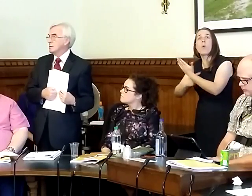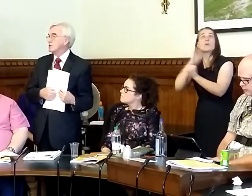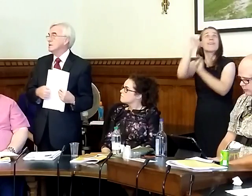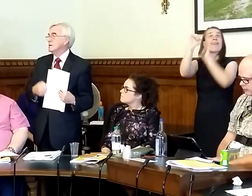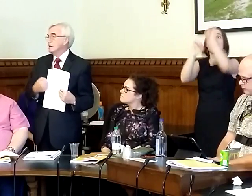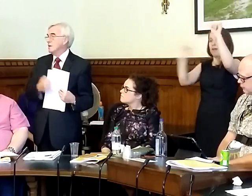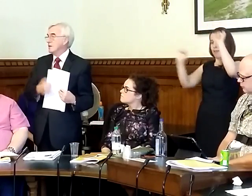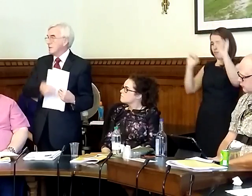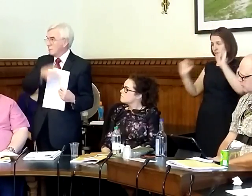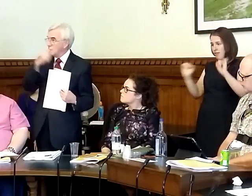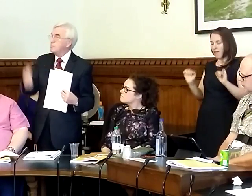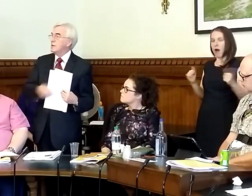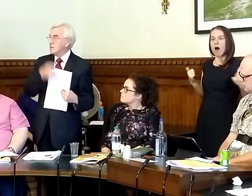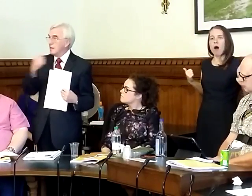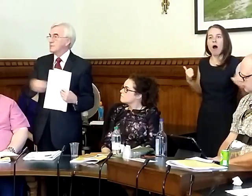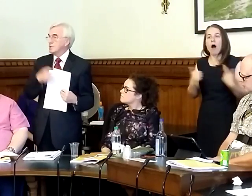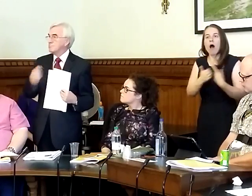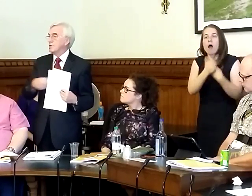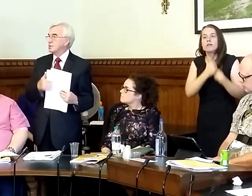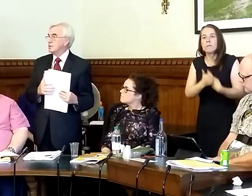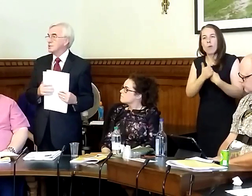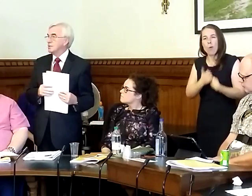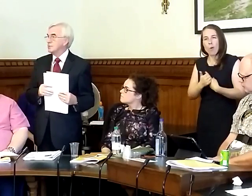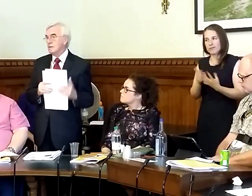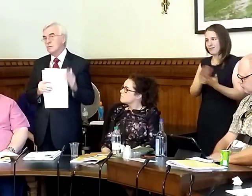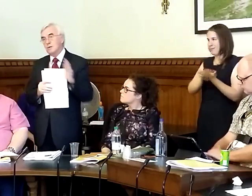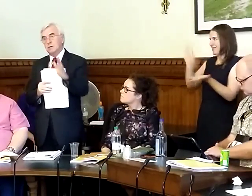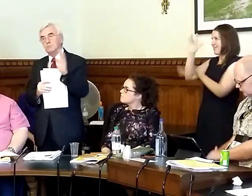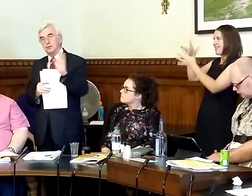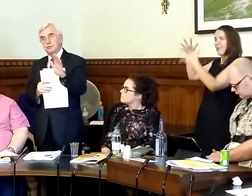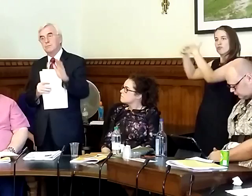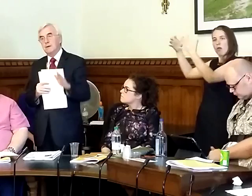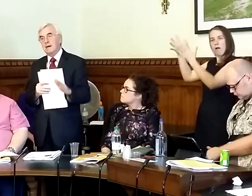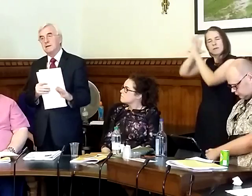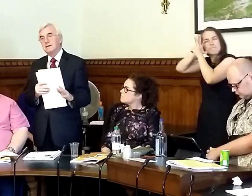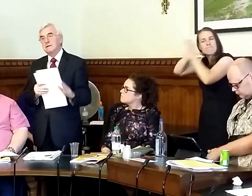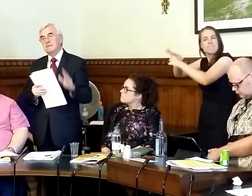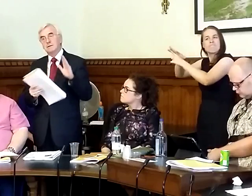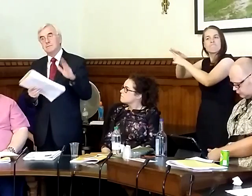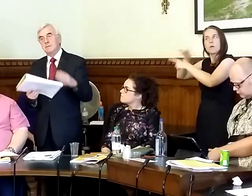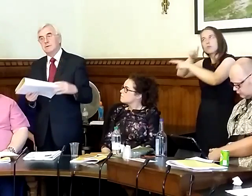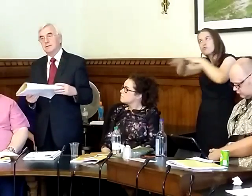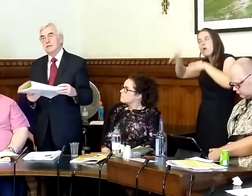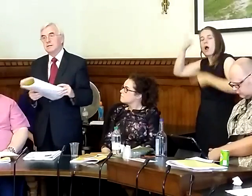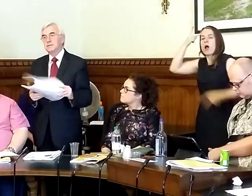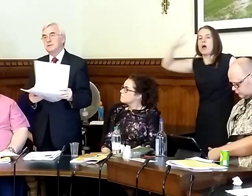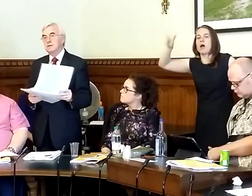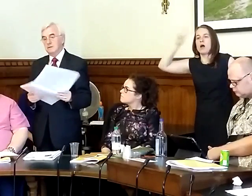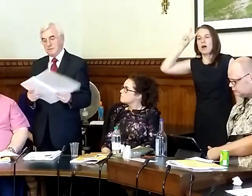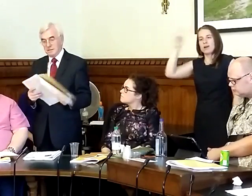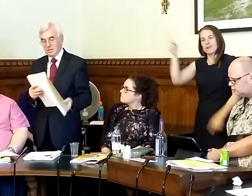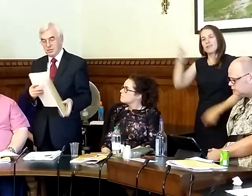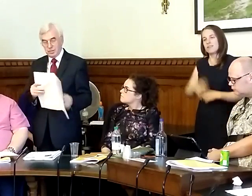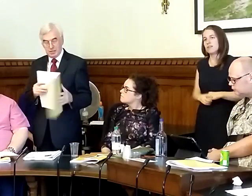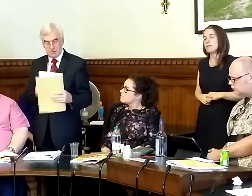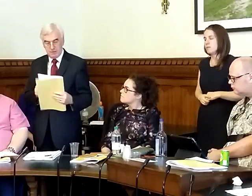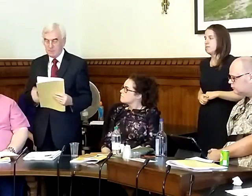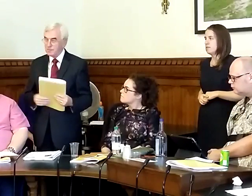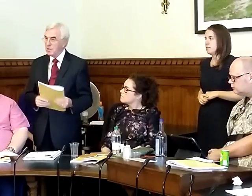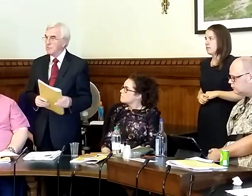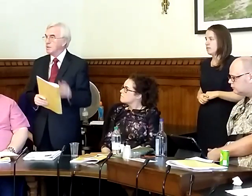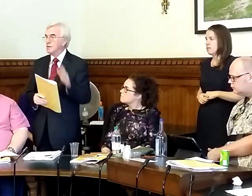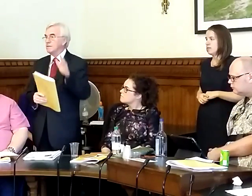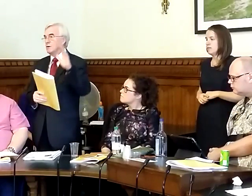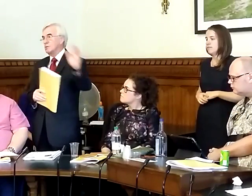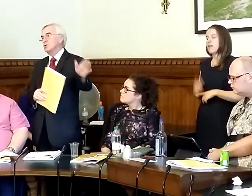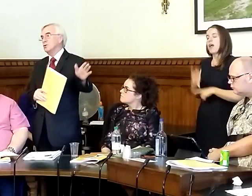consequences in their communities, I think that will build up such pressure on central government we can push them back. And remember, over the last year,